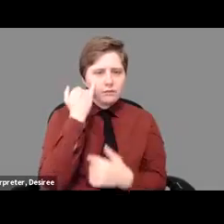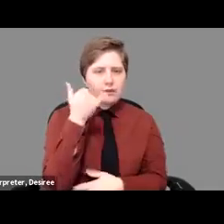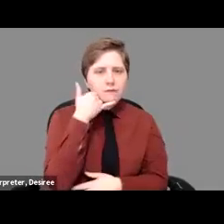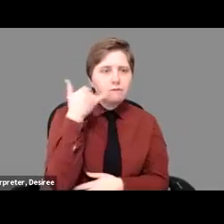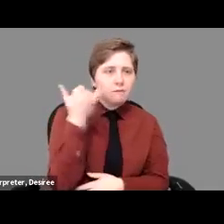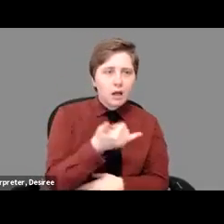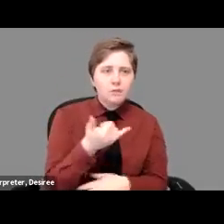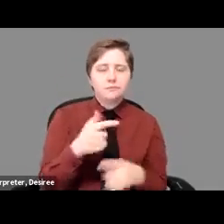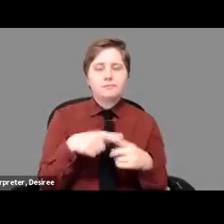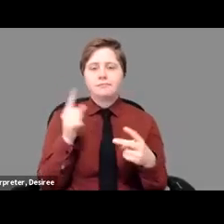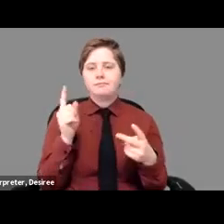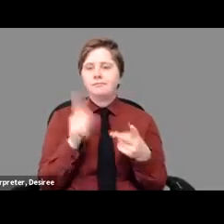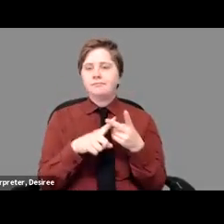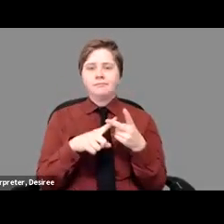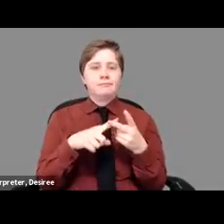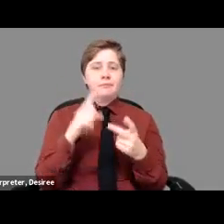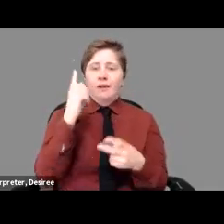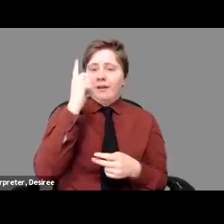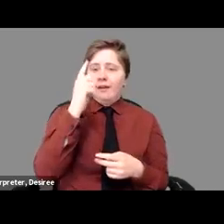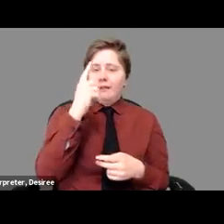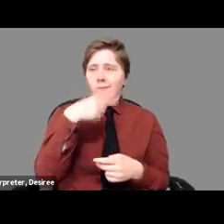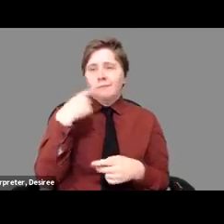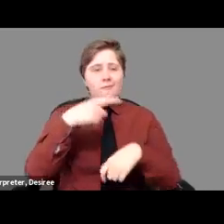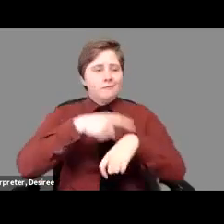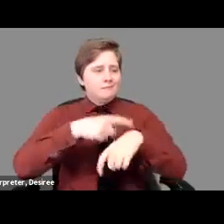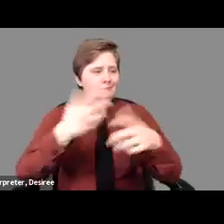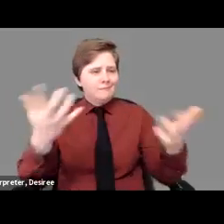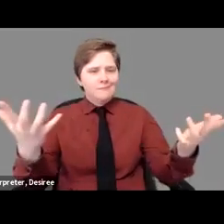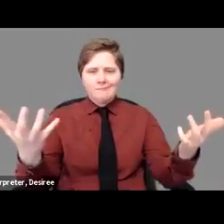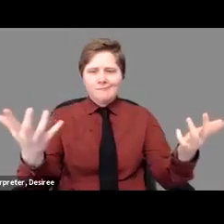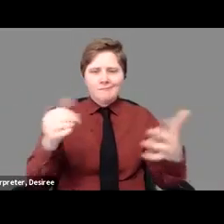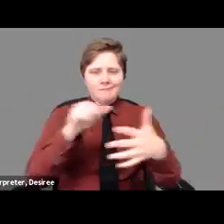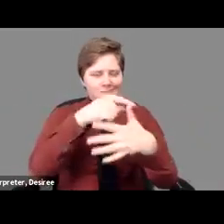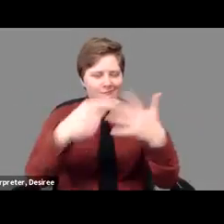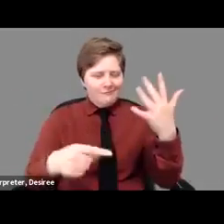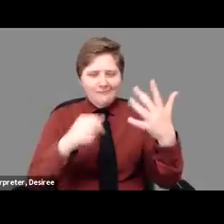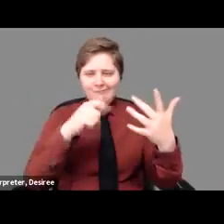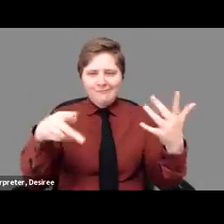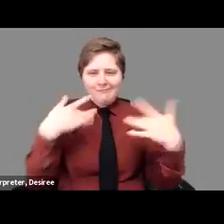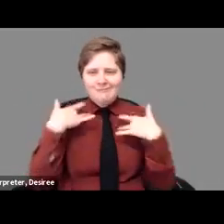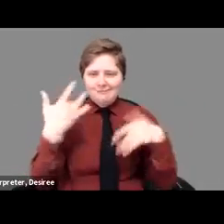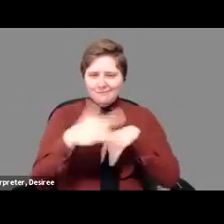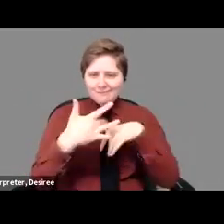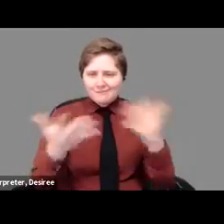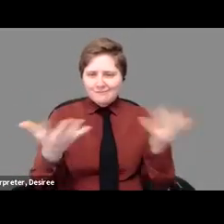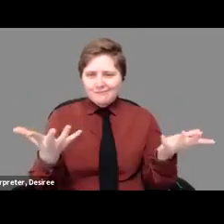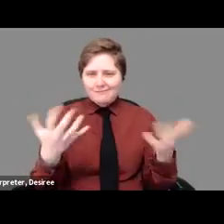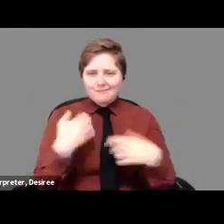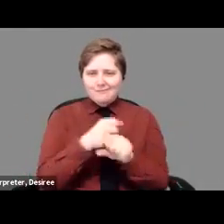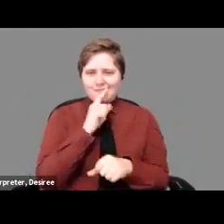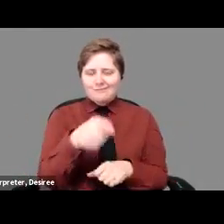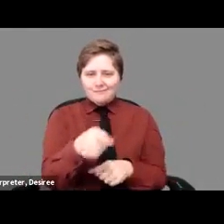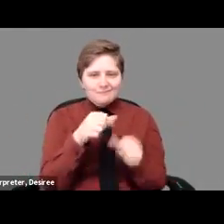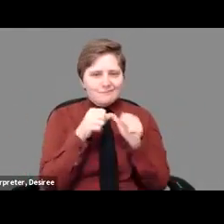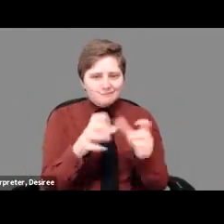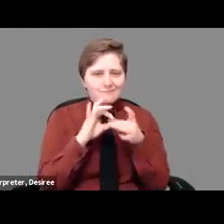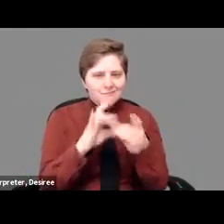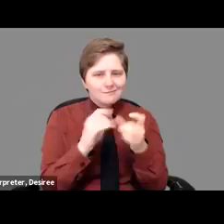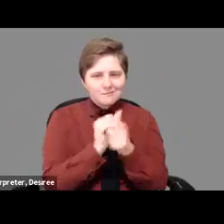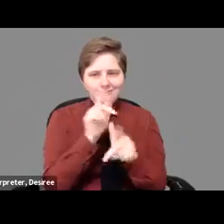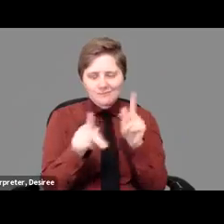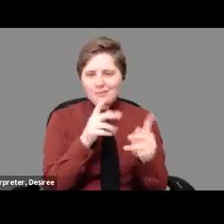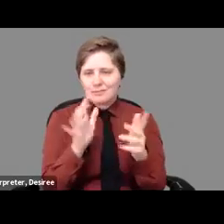phone, by FaceTime, or some other app you have, just to make sure that you are keeping connected with